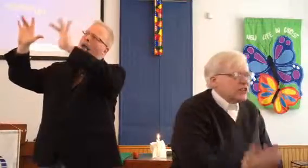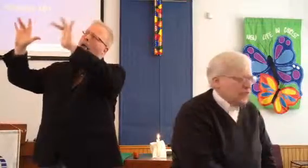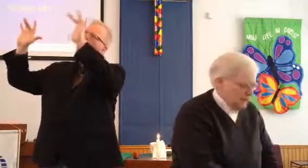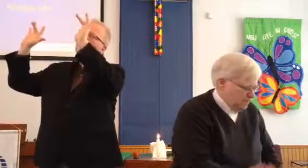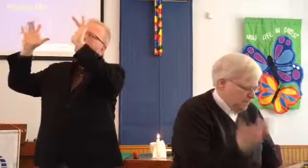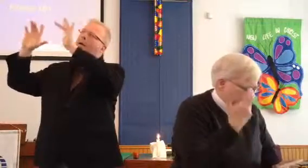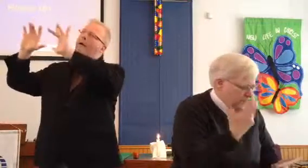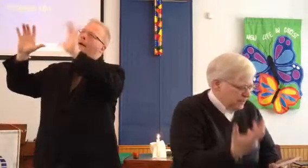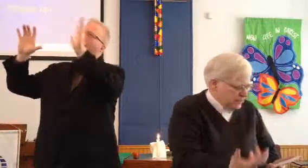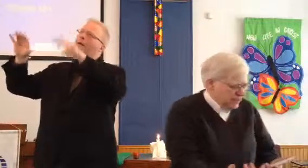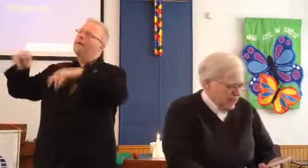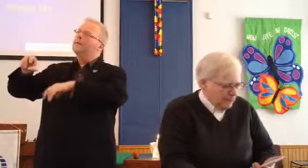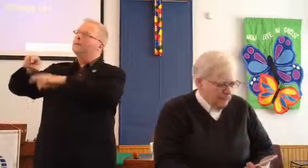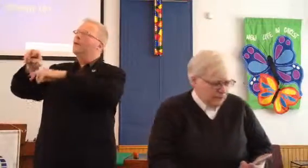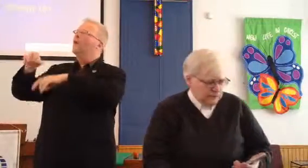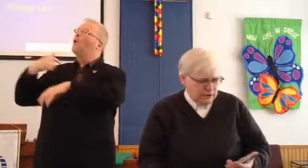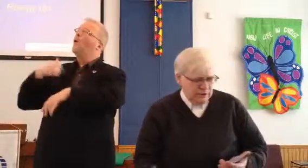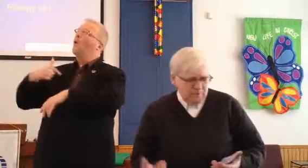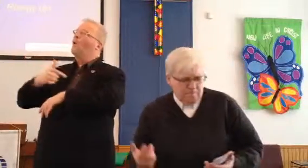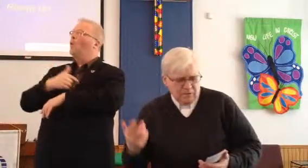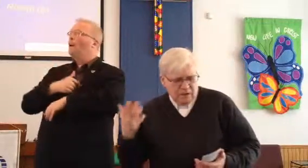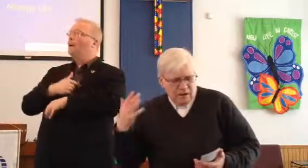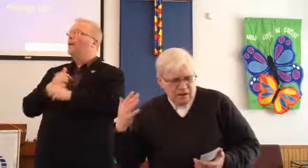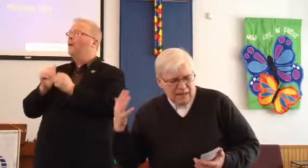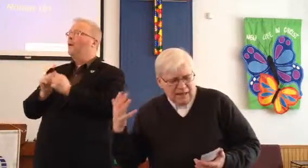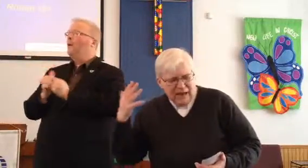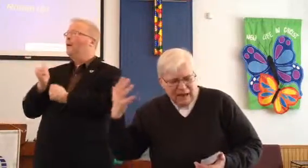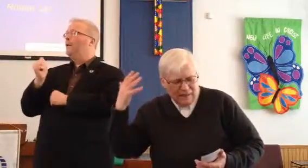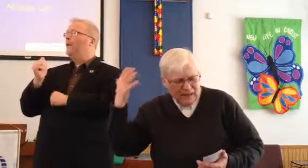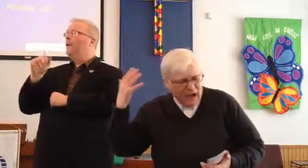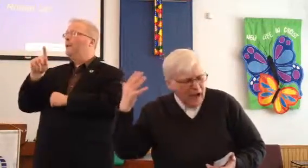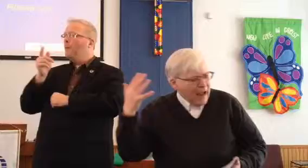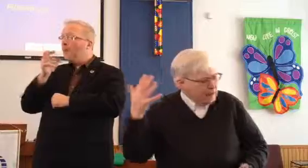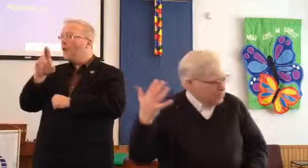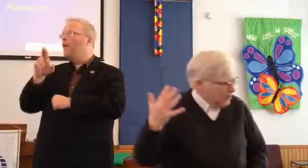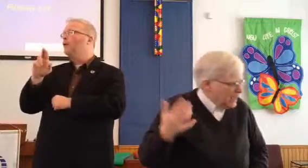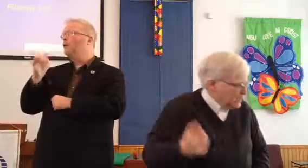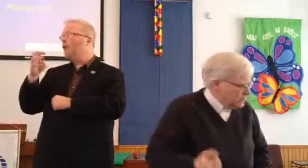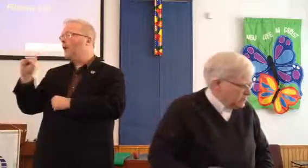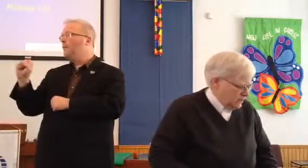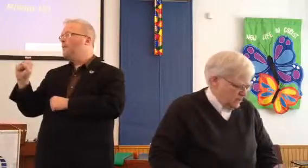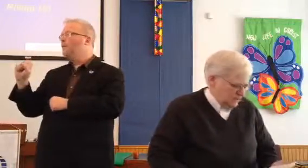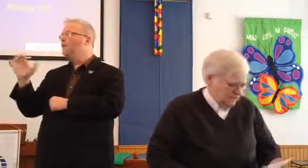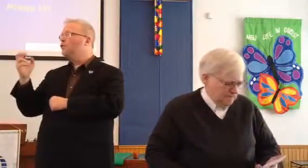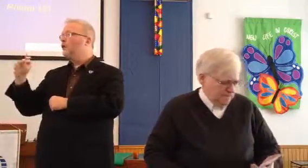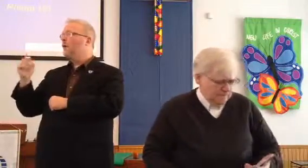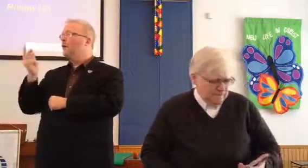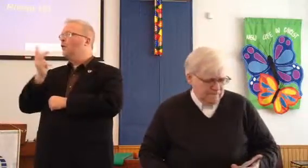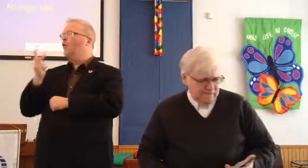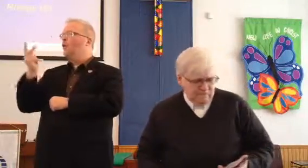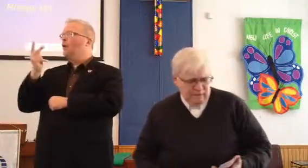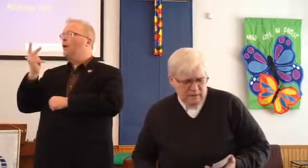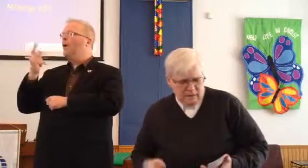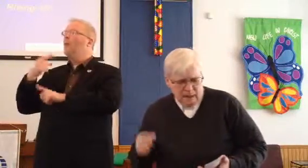ourselves sitting with the disciples on that high place,